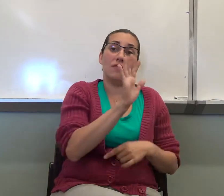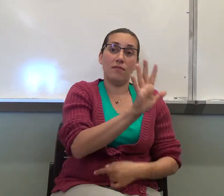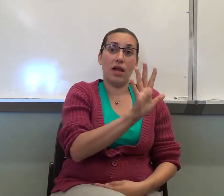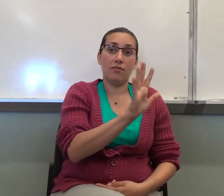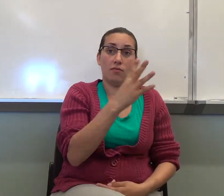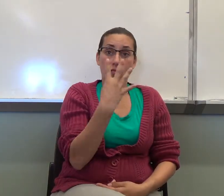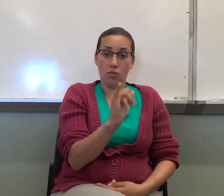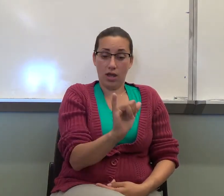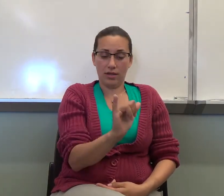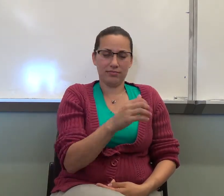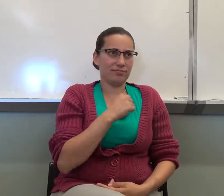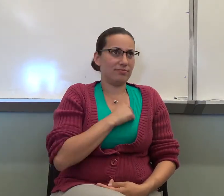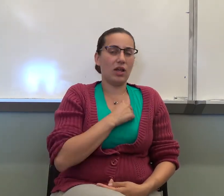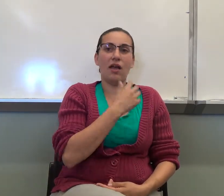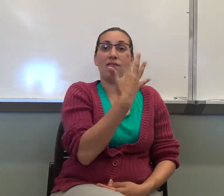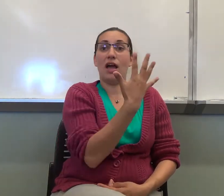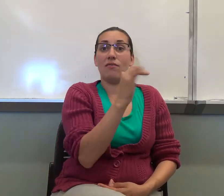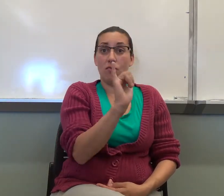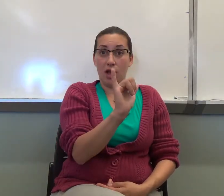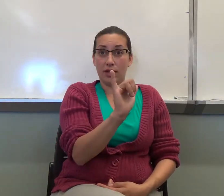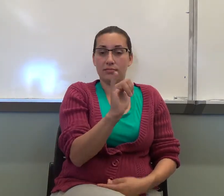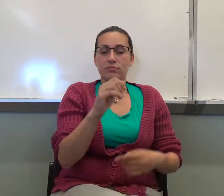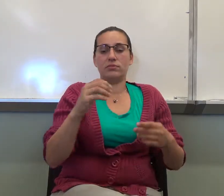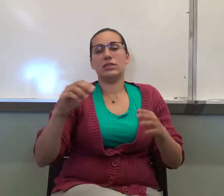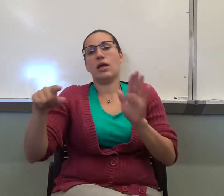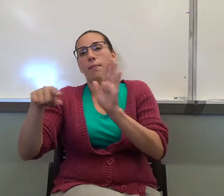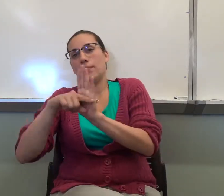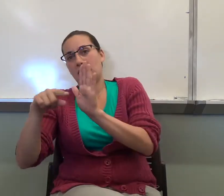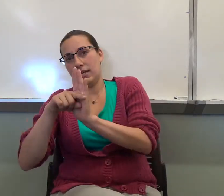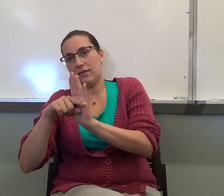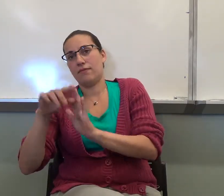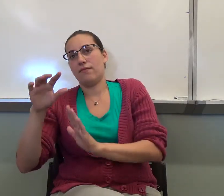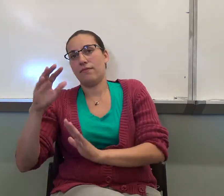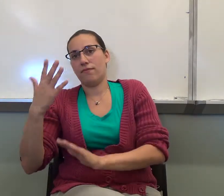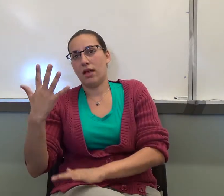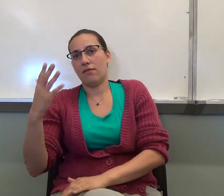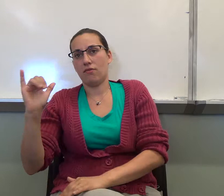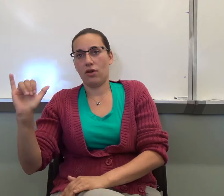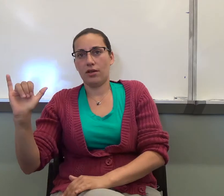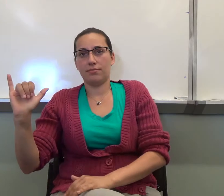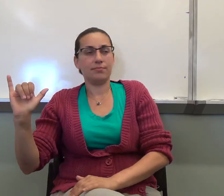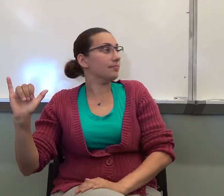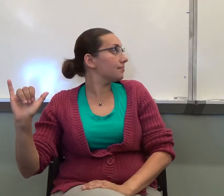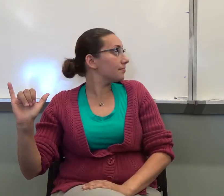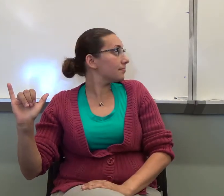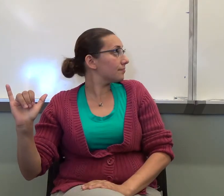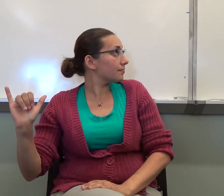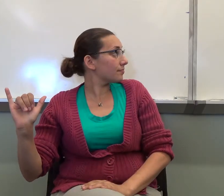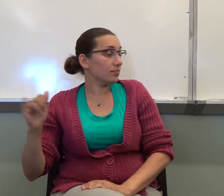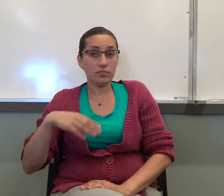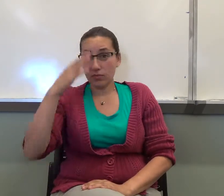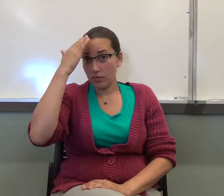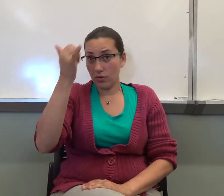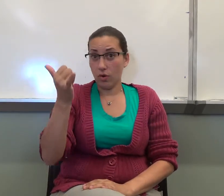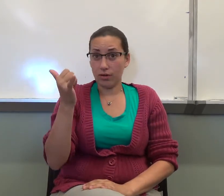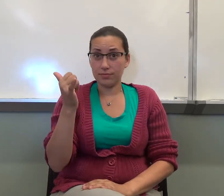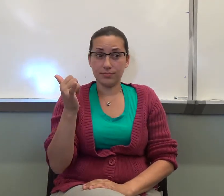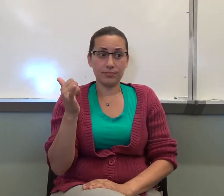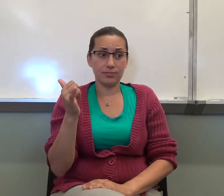minus 5y. So your book changes it to that. Mainly because they want you to keep the